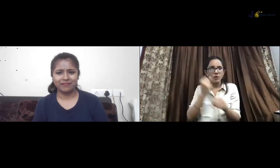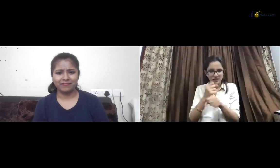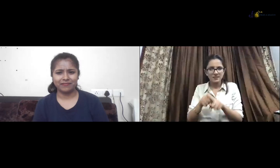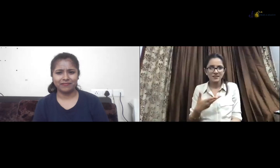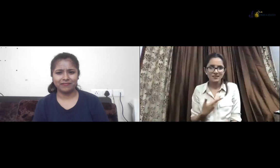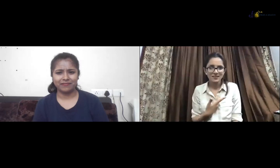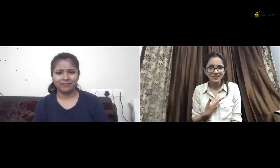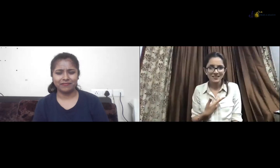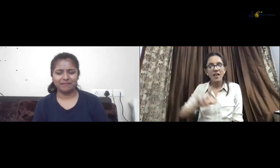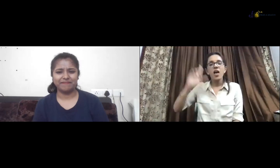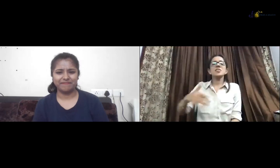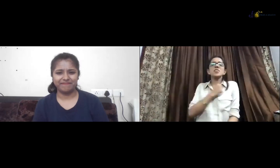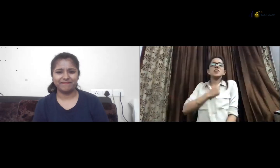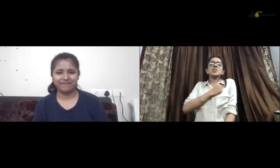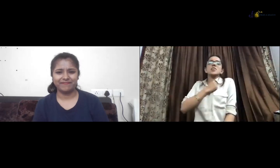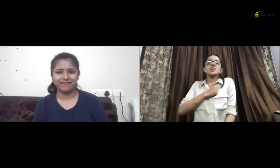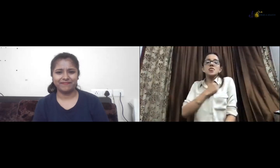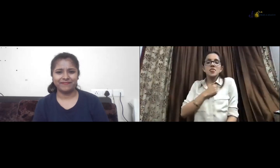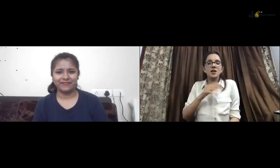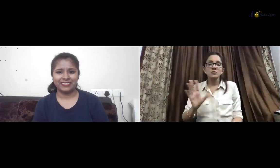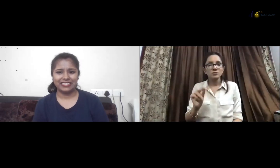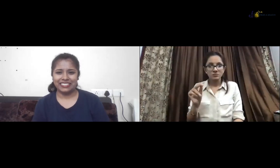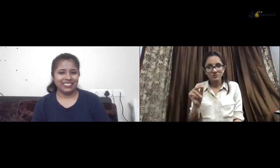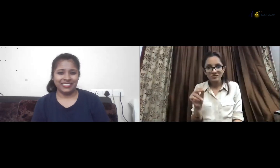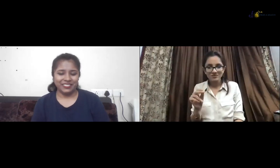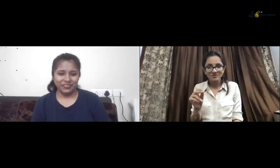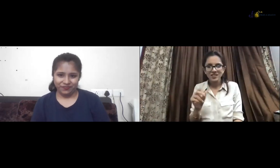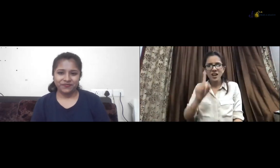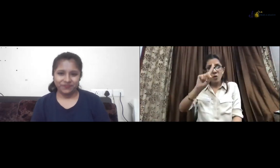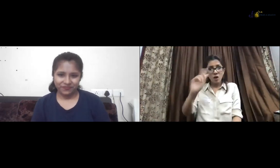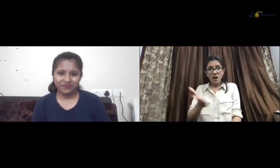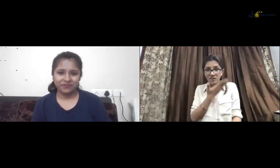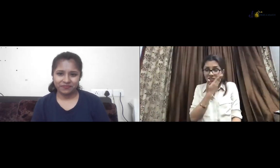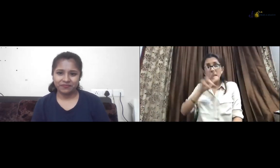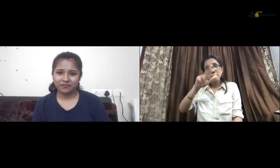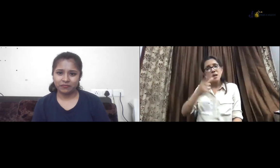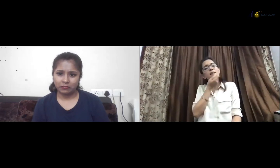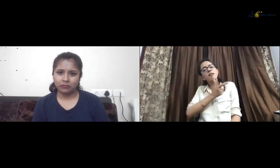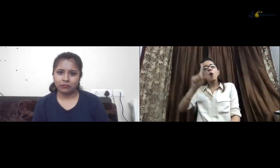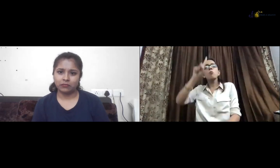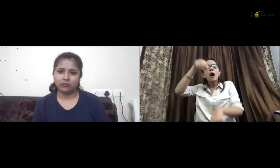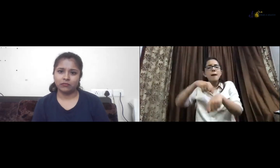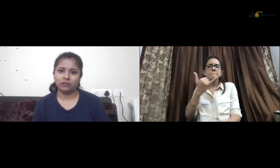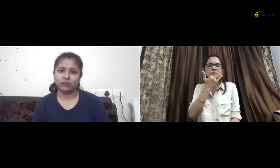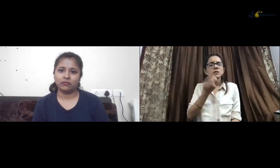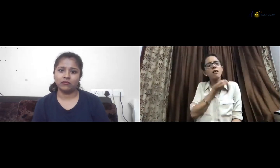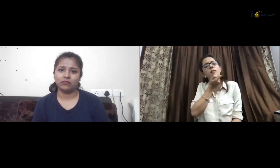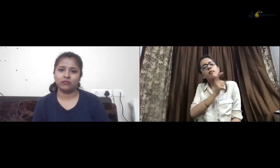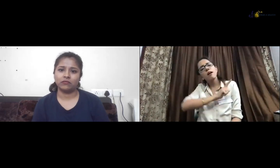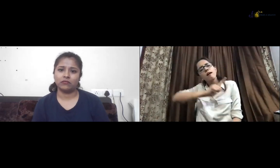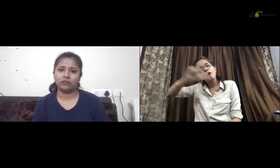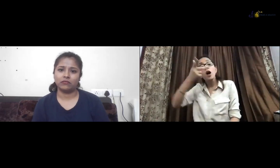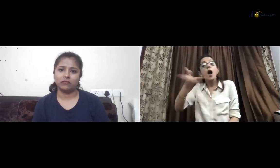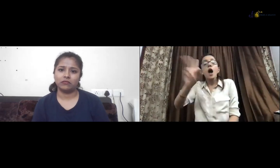affectionating us, and no, we are not a dog, not like a dog, okay? And you are saying, while you are slapping us and you are